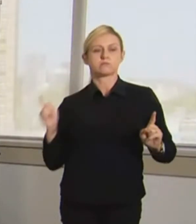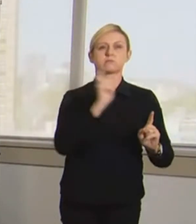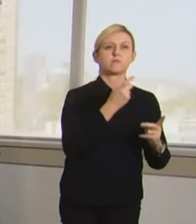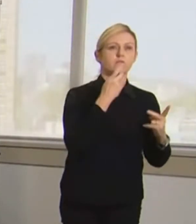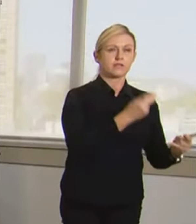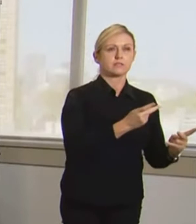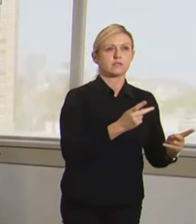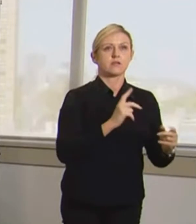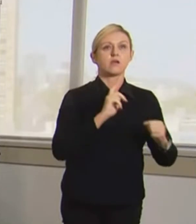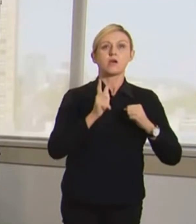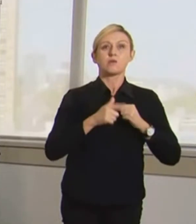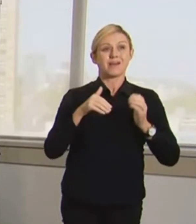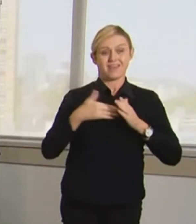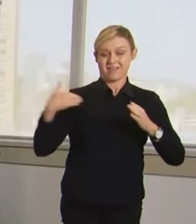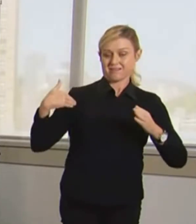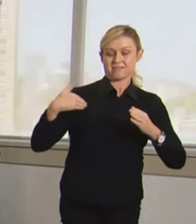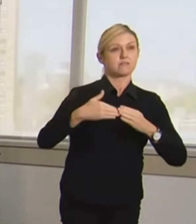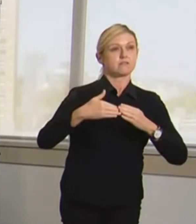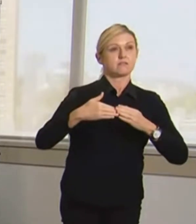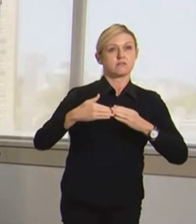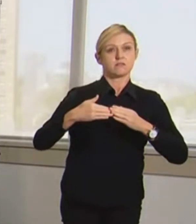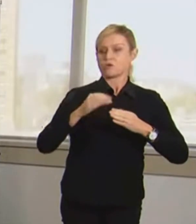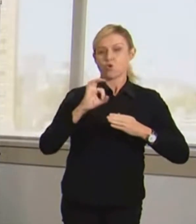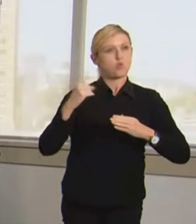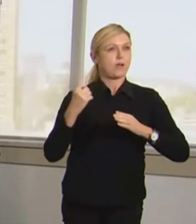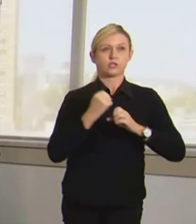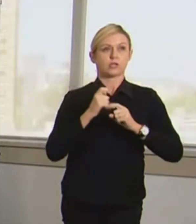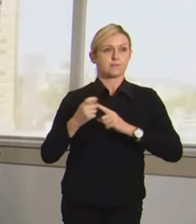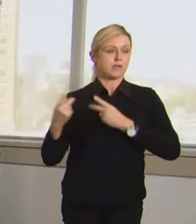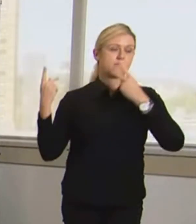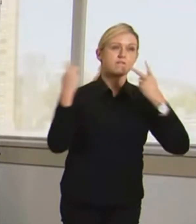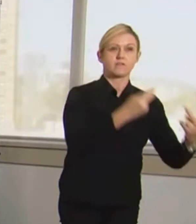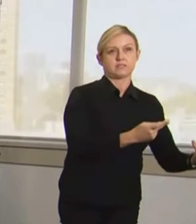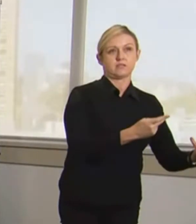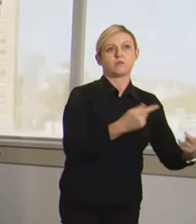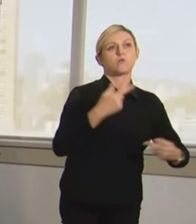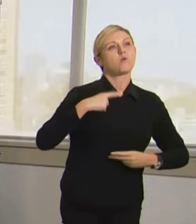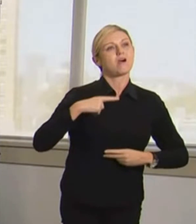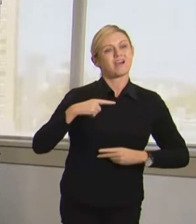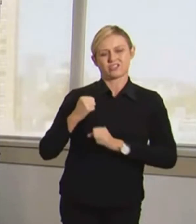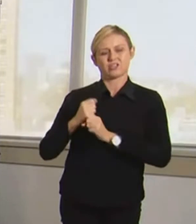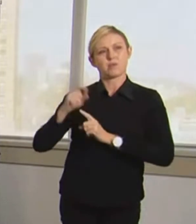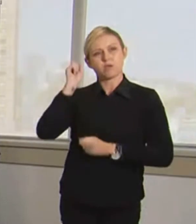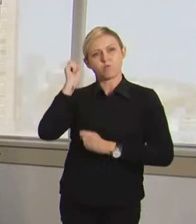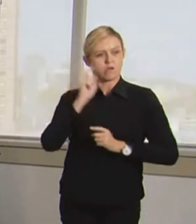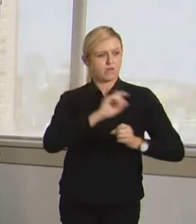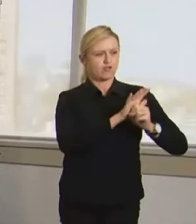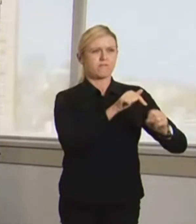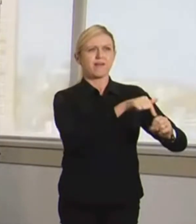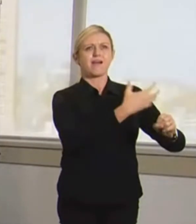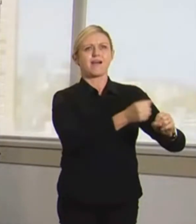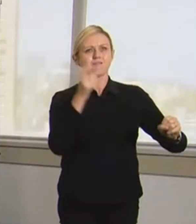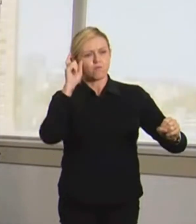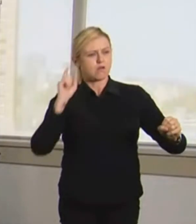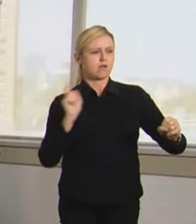this facility now for quite some time for obviously their concerns about the COVID-19 and the virility